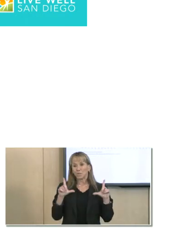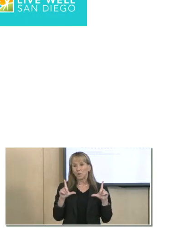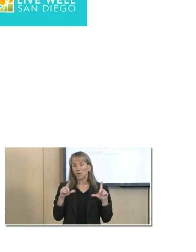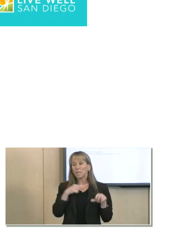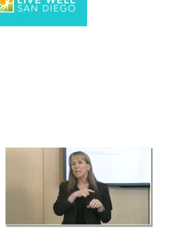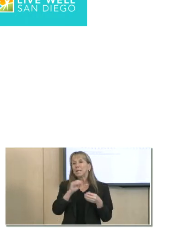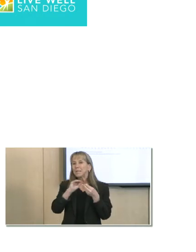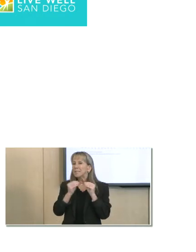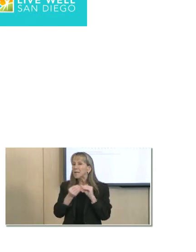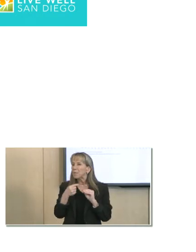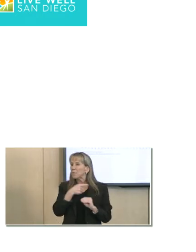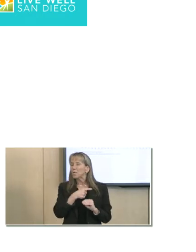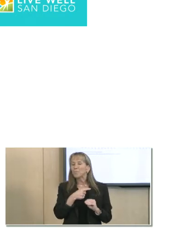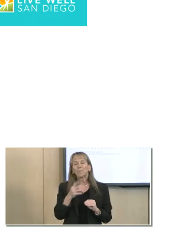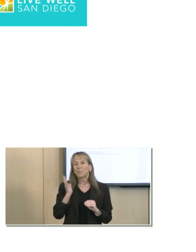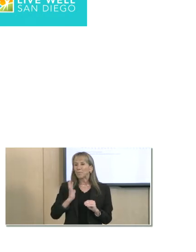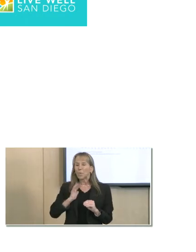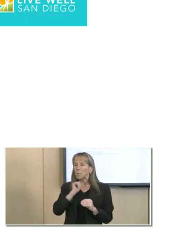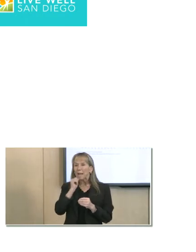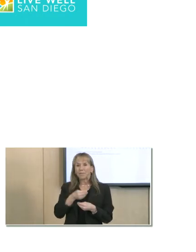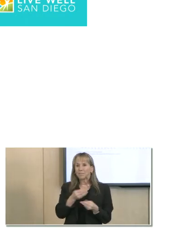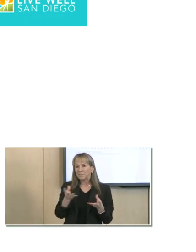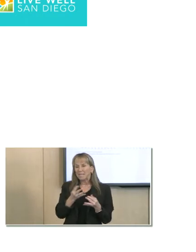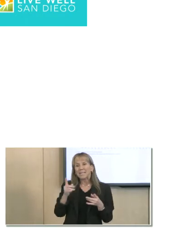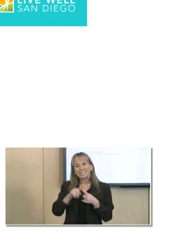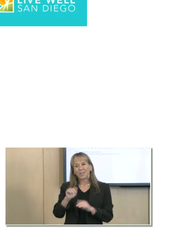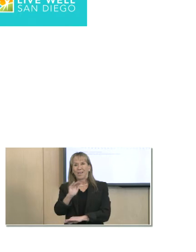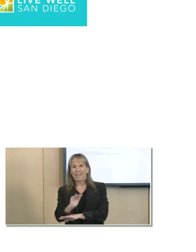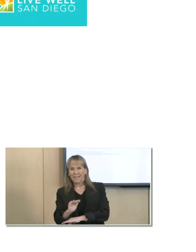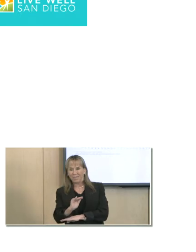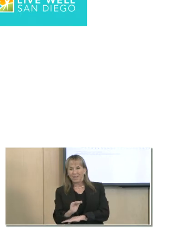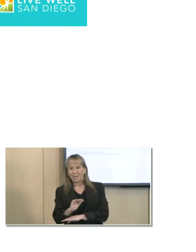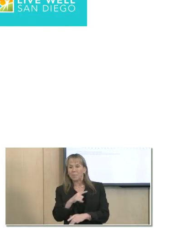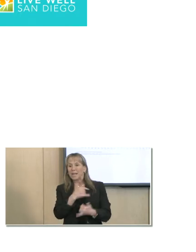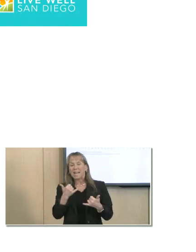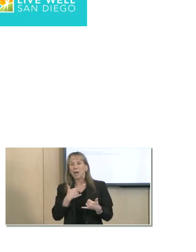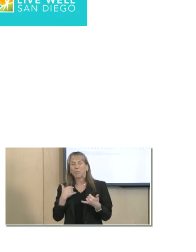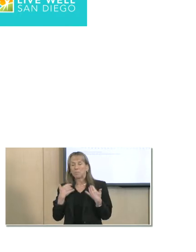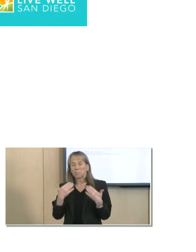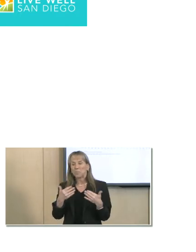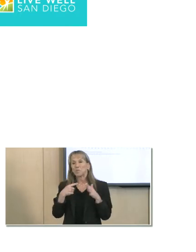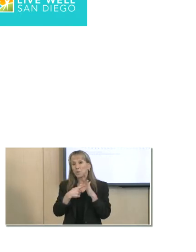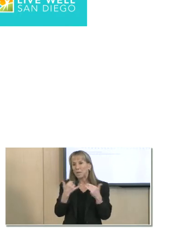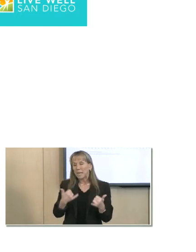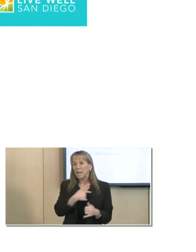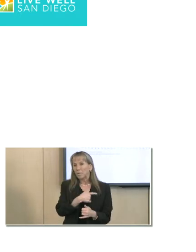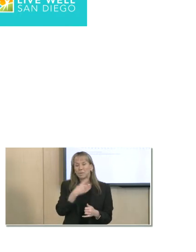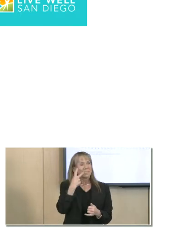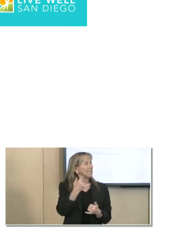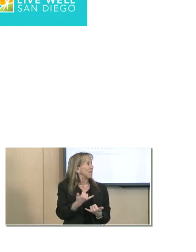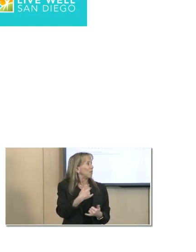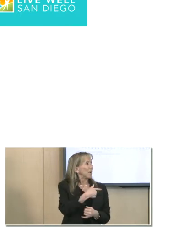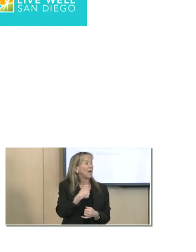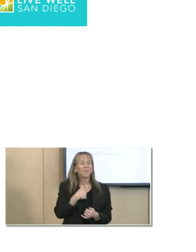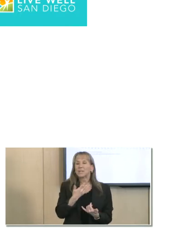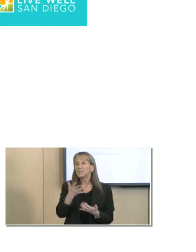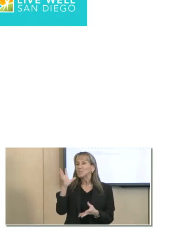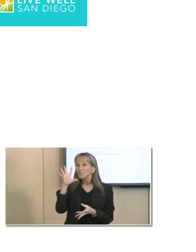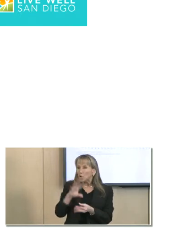that we historically have not publicly provided until the evening, and this shows 131 cases, bringing us to a total